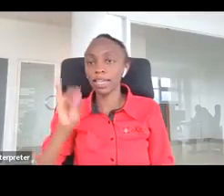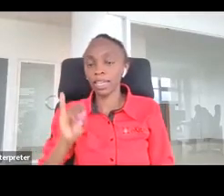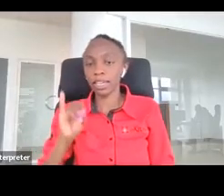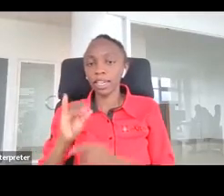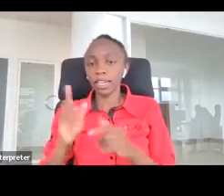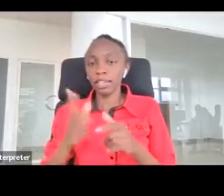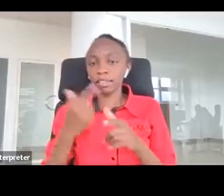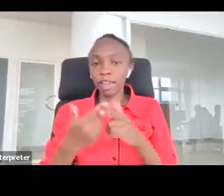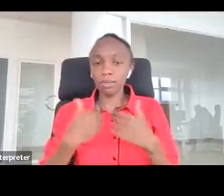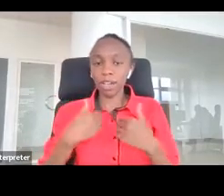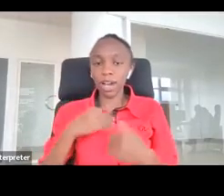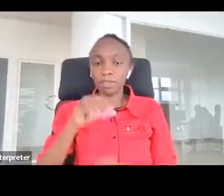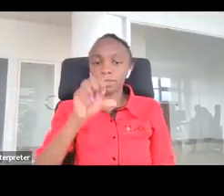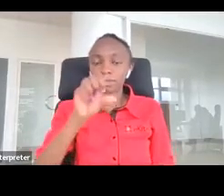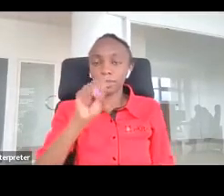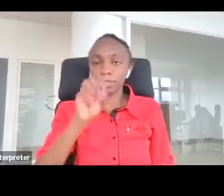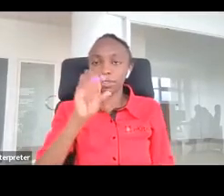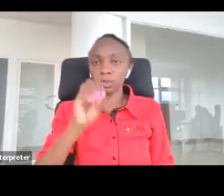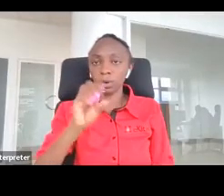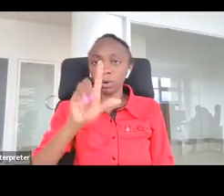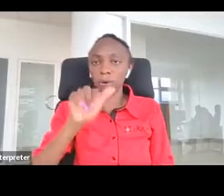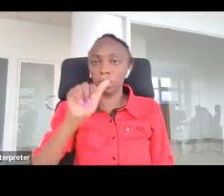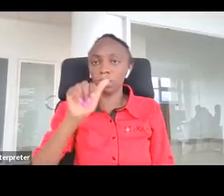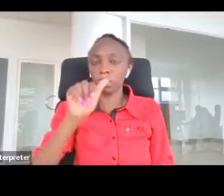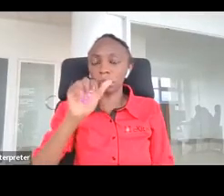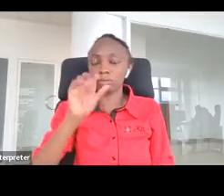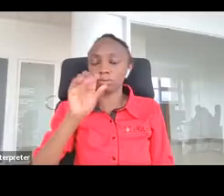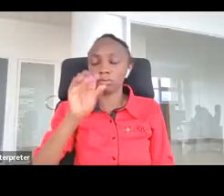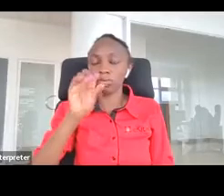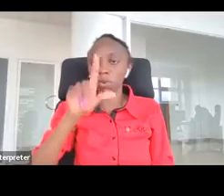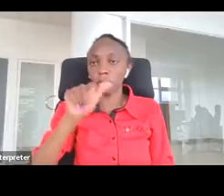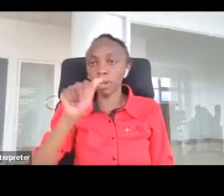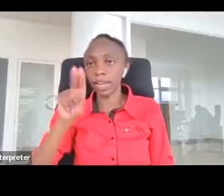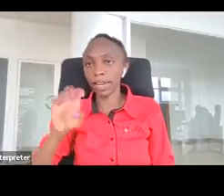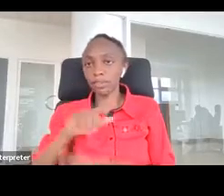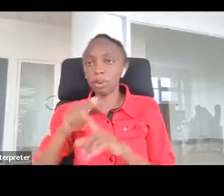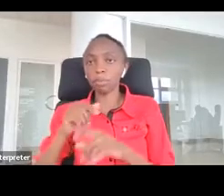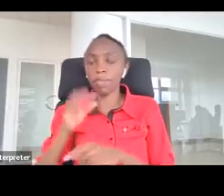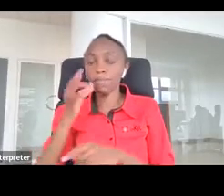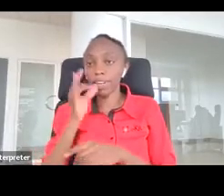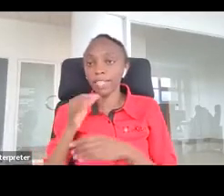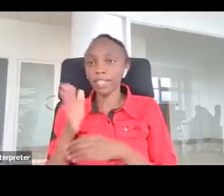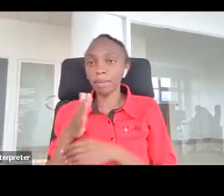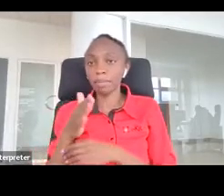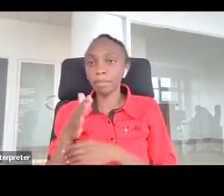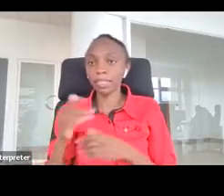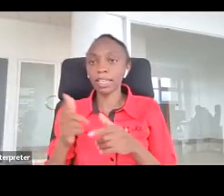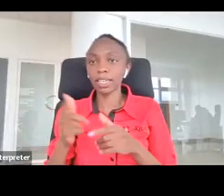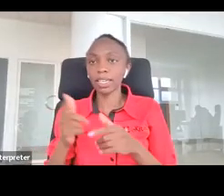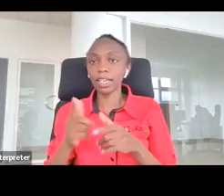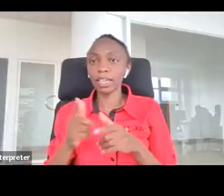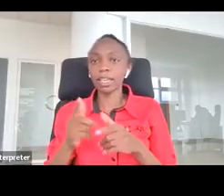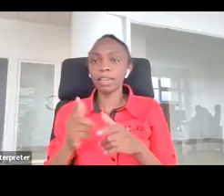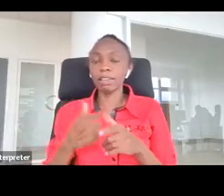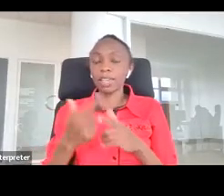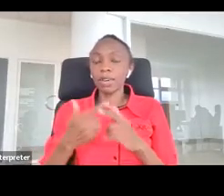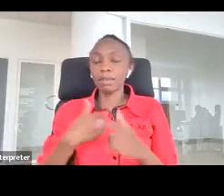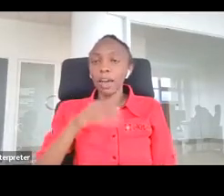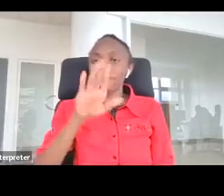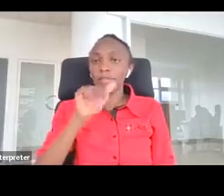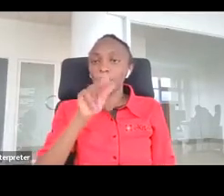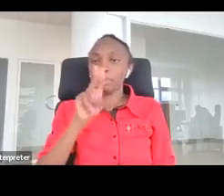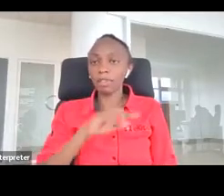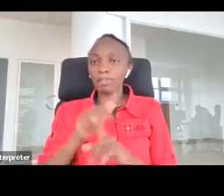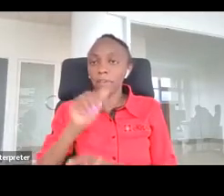We have Ben Stewart from IPA. We have Veronica from HI. We